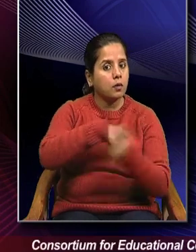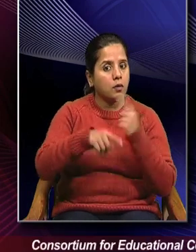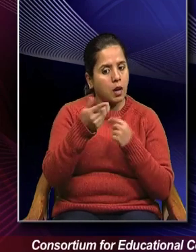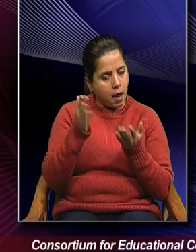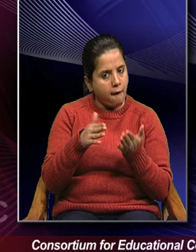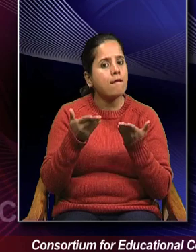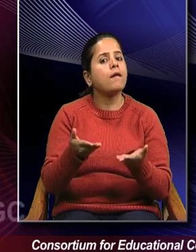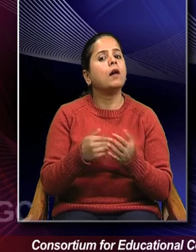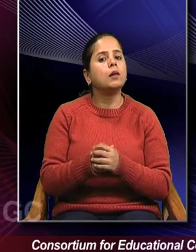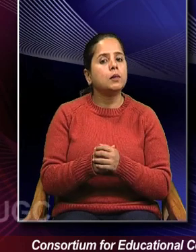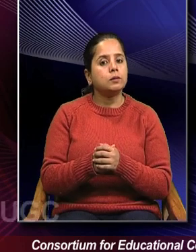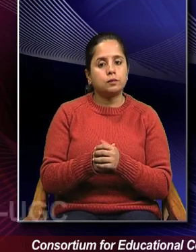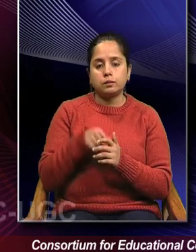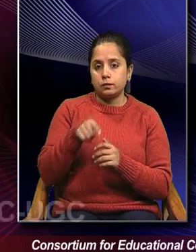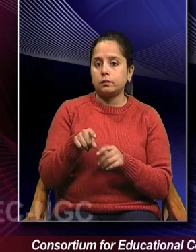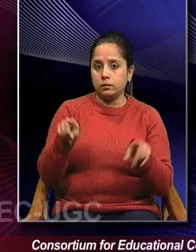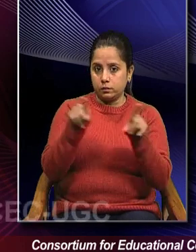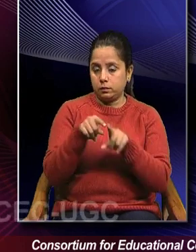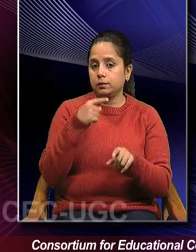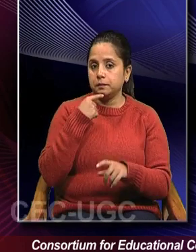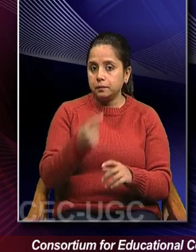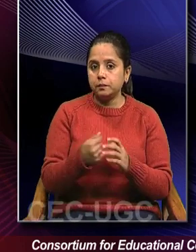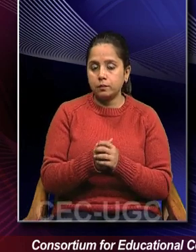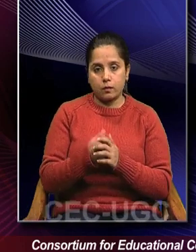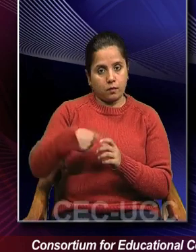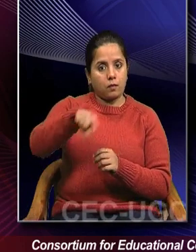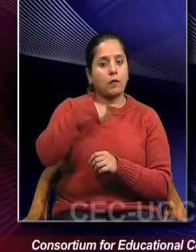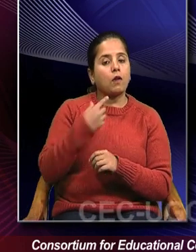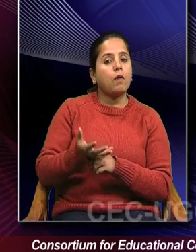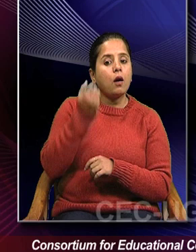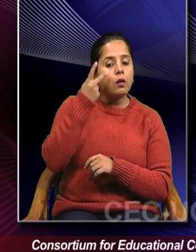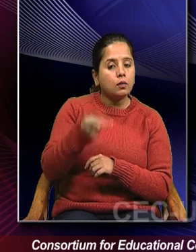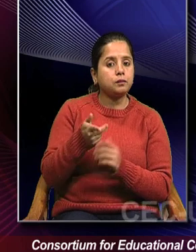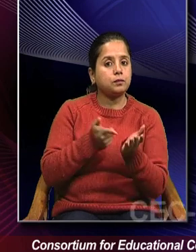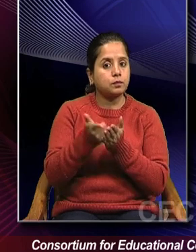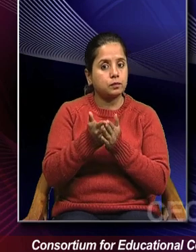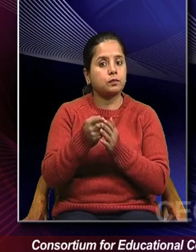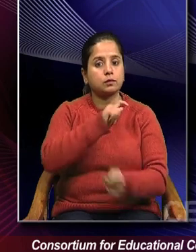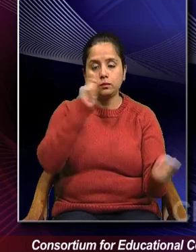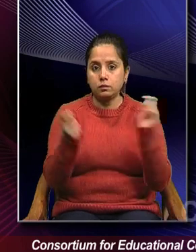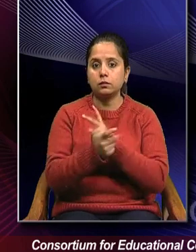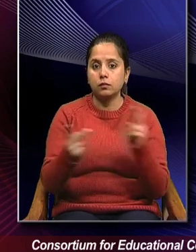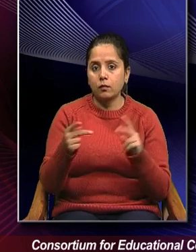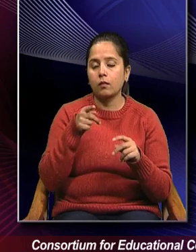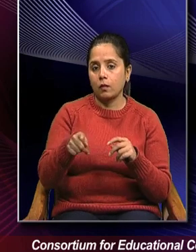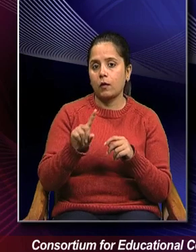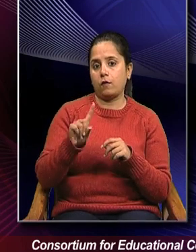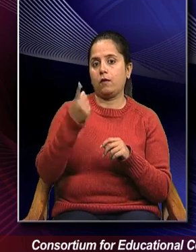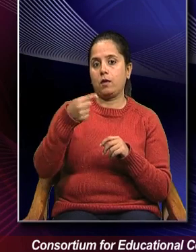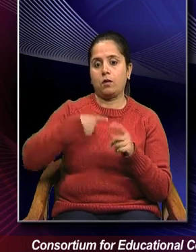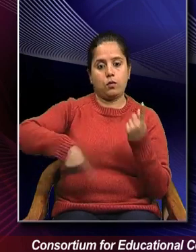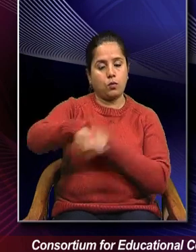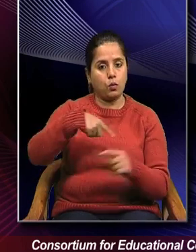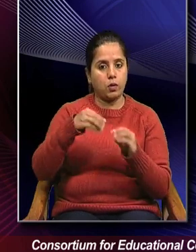there. And also we find that agricultural revolution also first took place